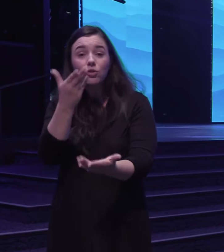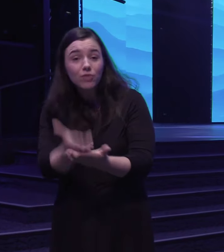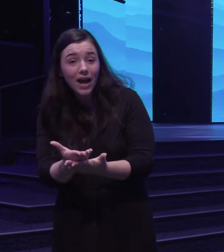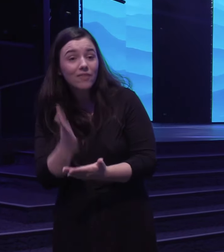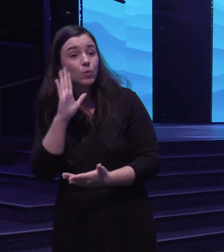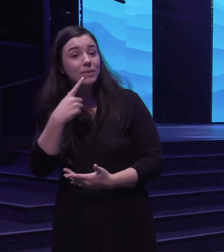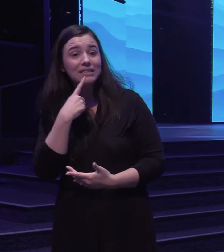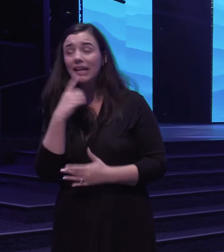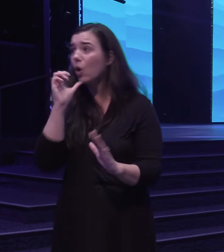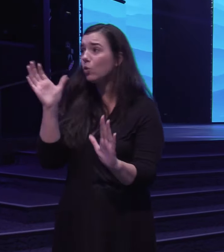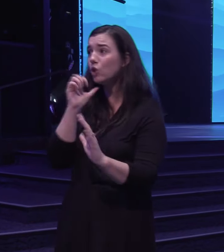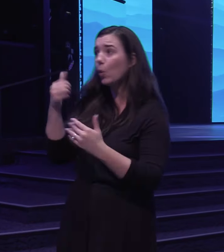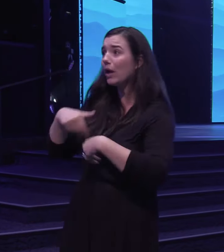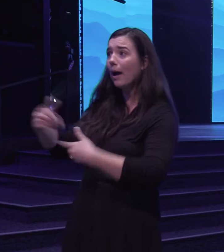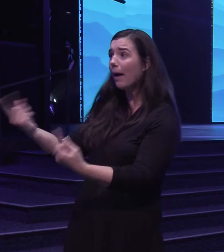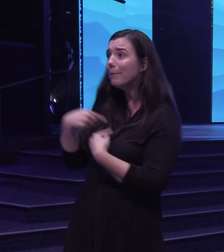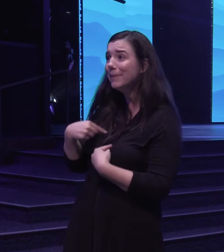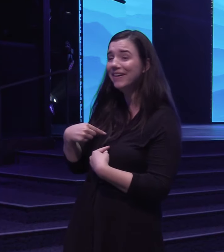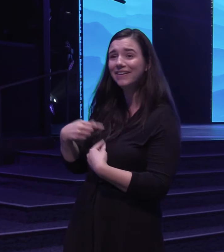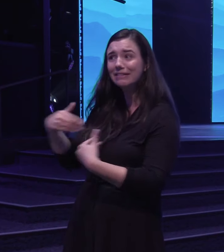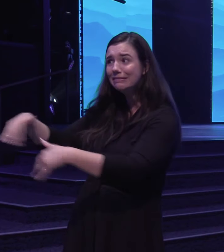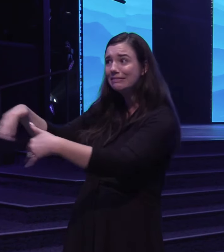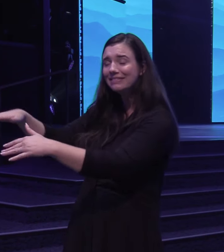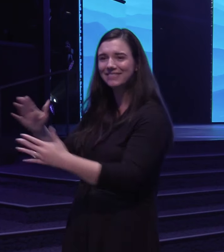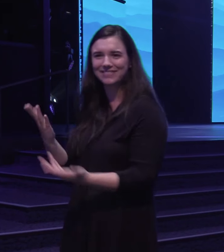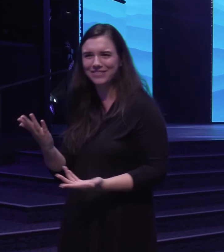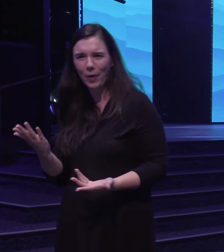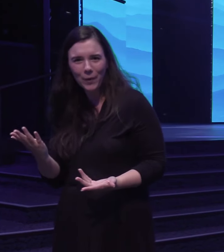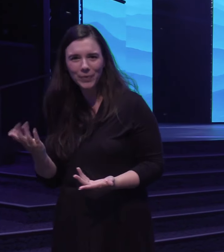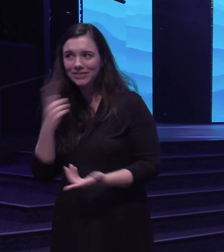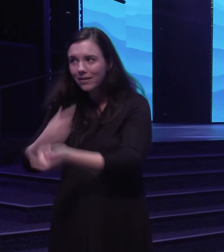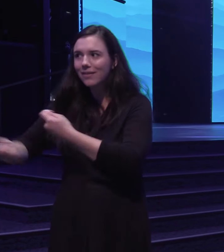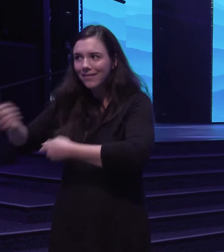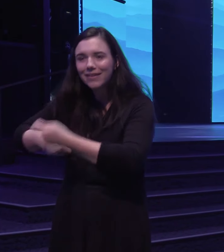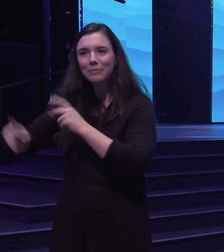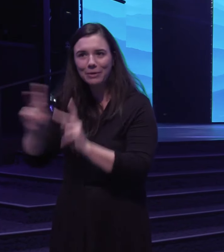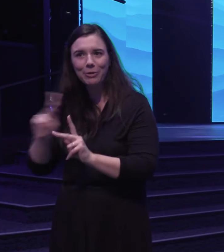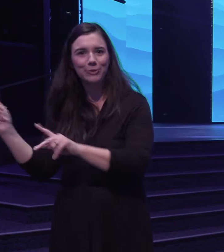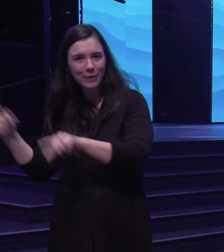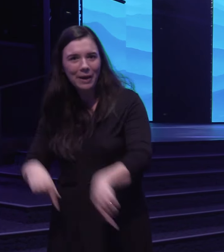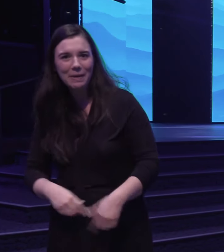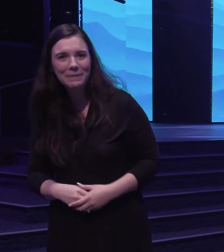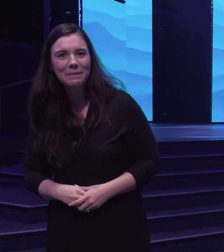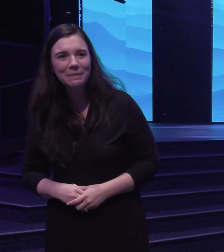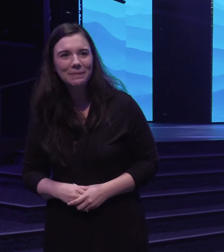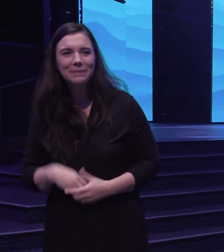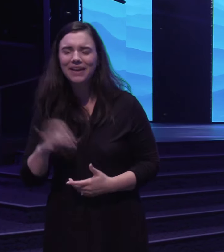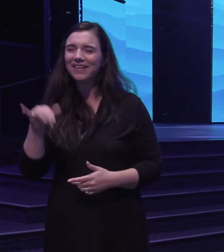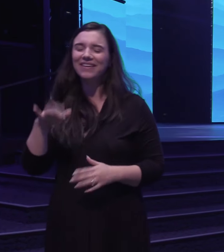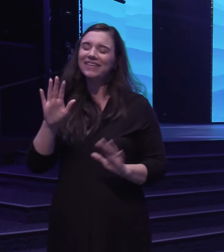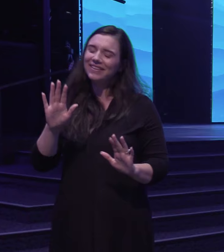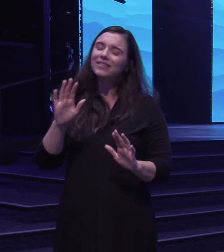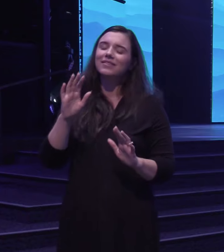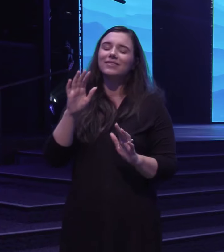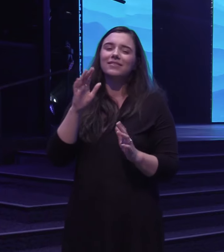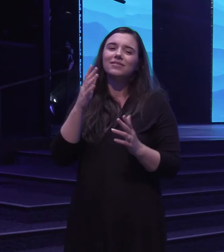they be saying, "Don't come"? You know, I mean, it is absolutely absurd. Now, that's not to